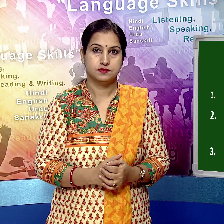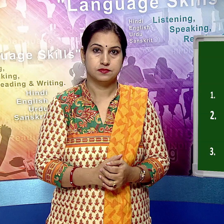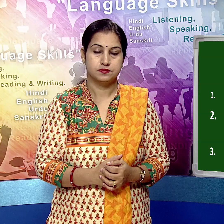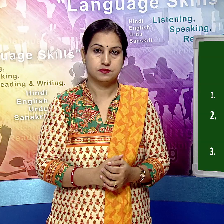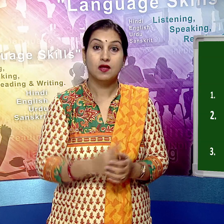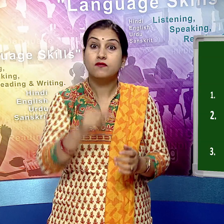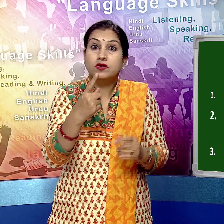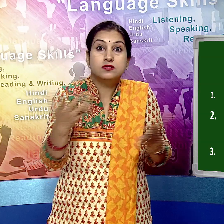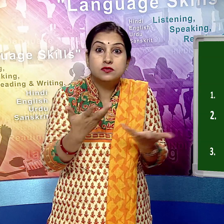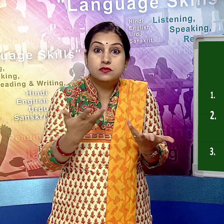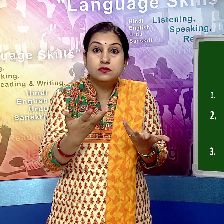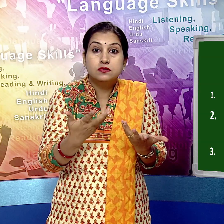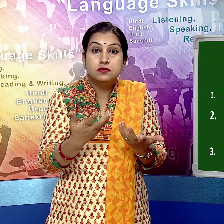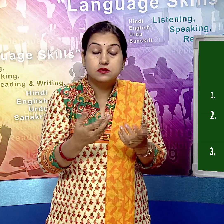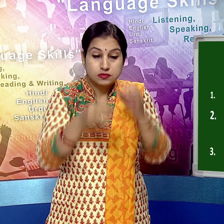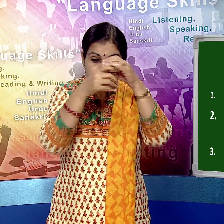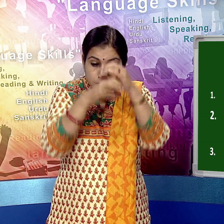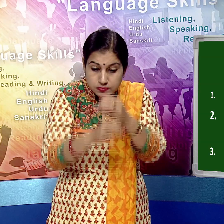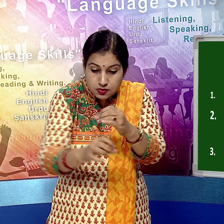First is killing the microorganisms.